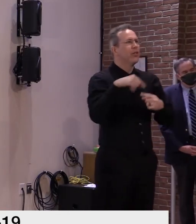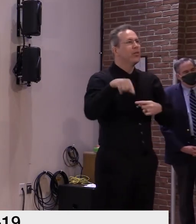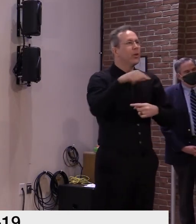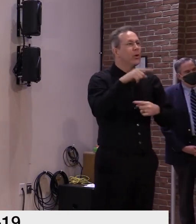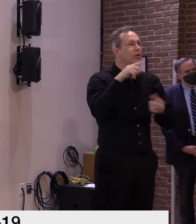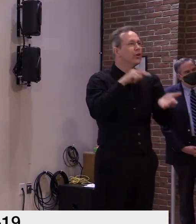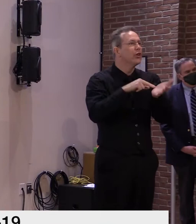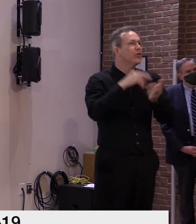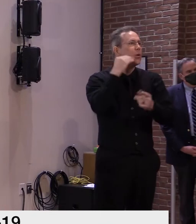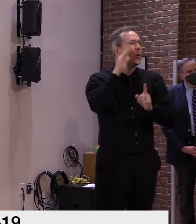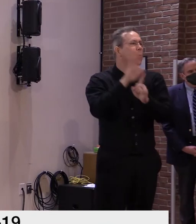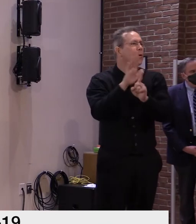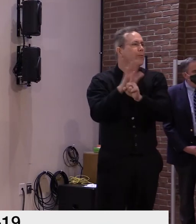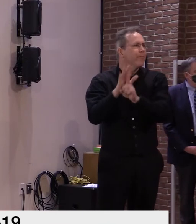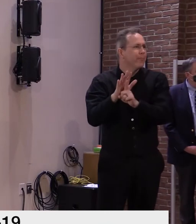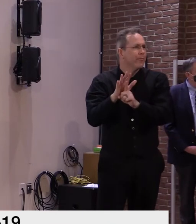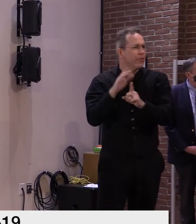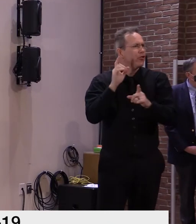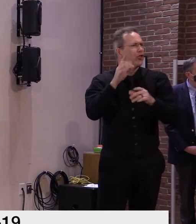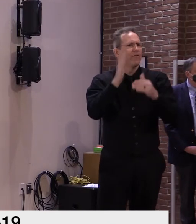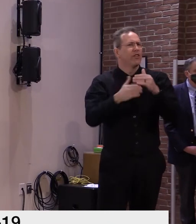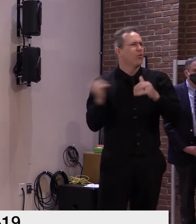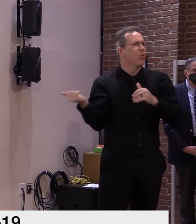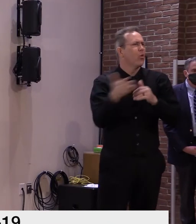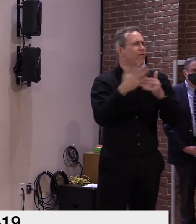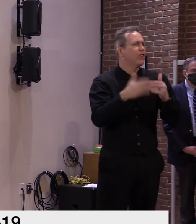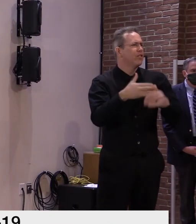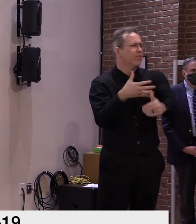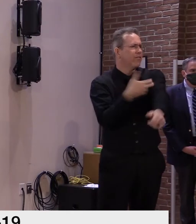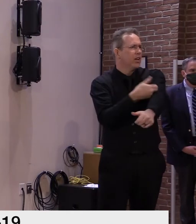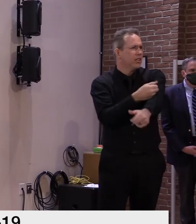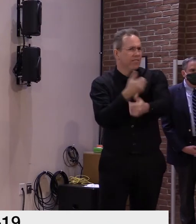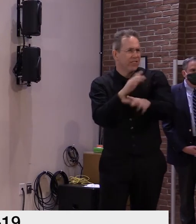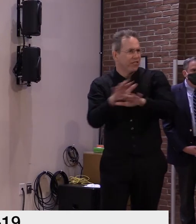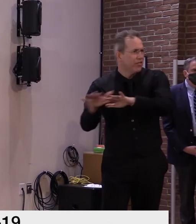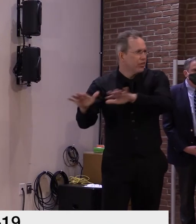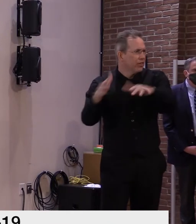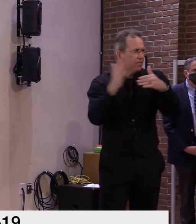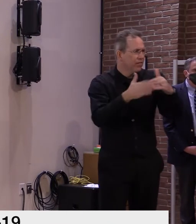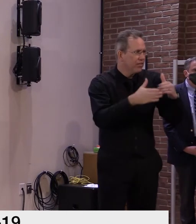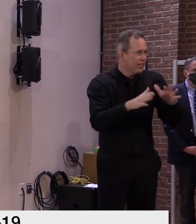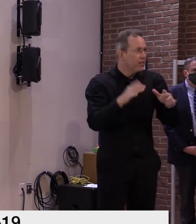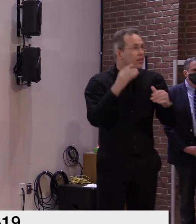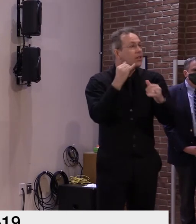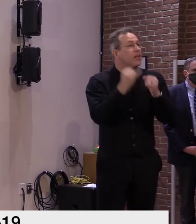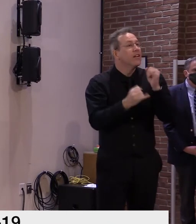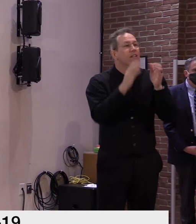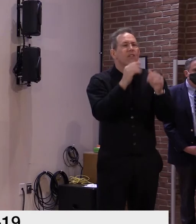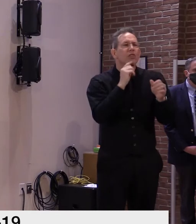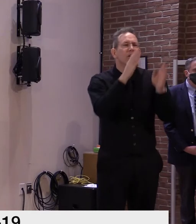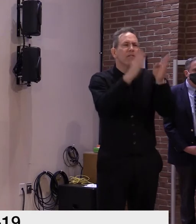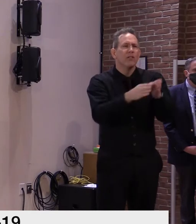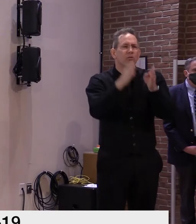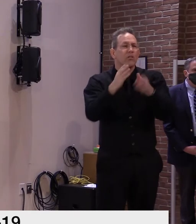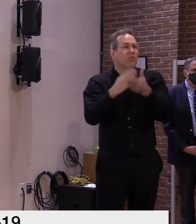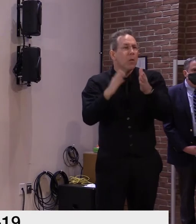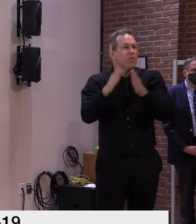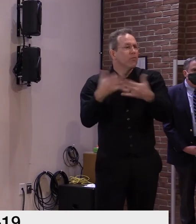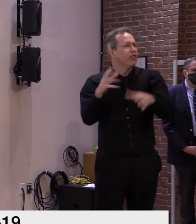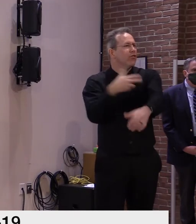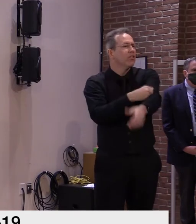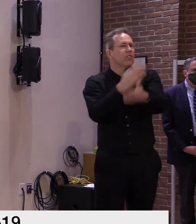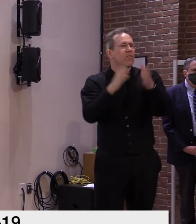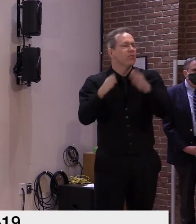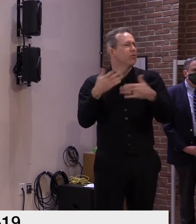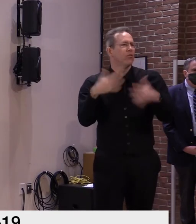vaccinated. It's on a case-by-case basis with the facility, but at the same time, we have met